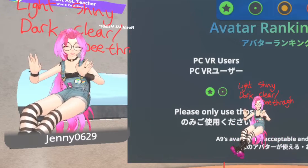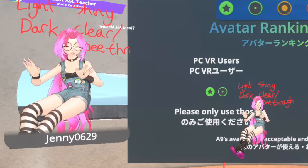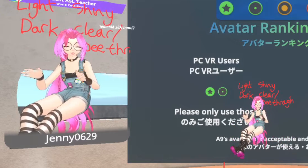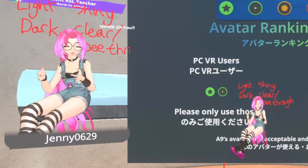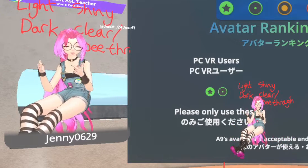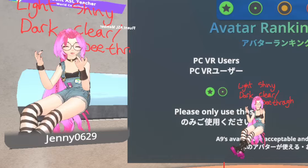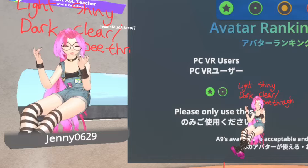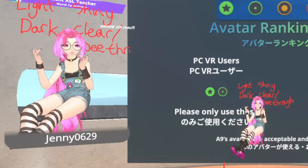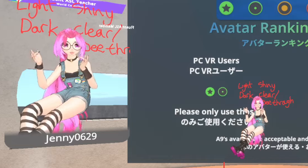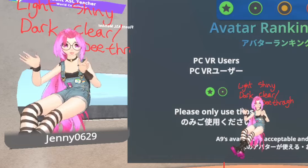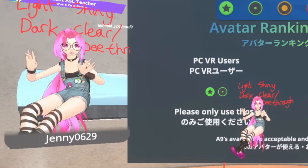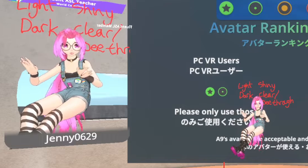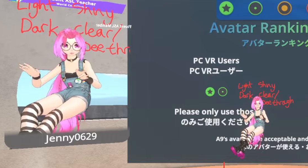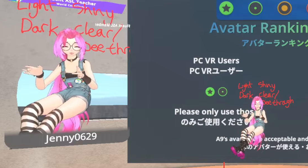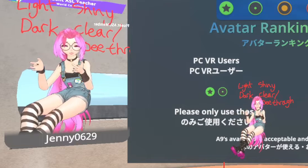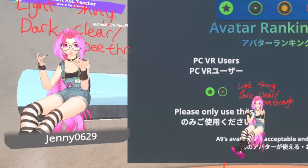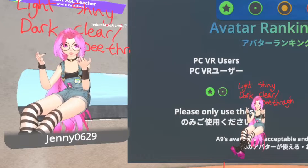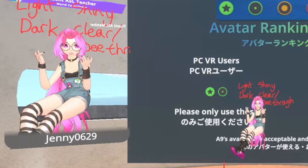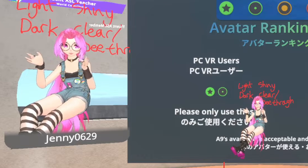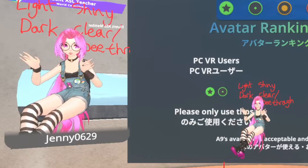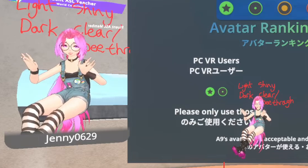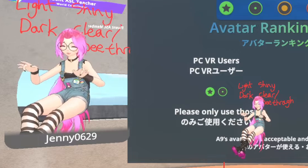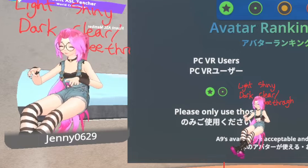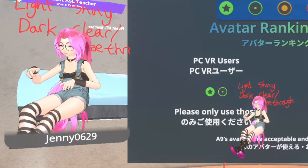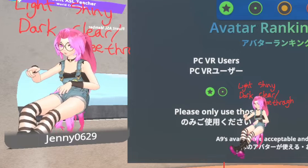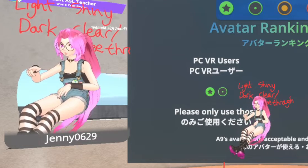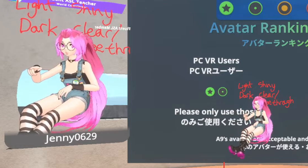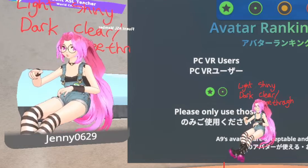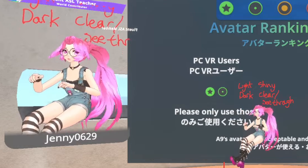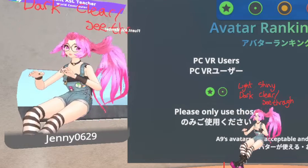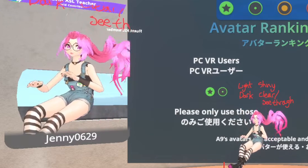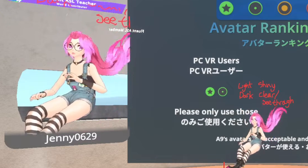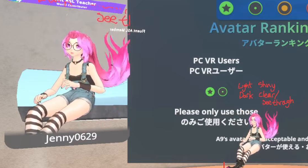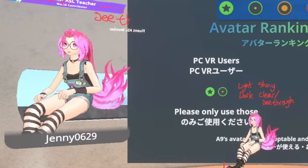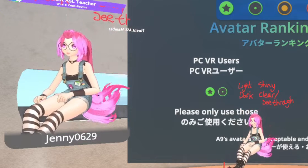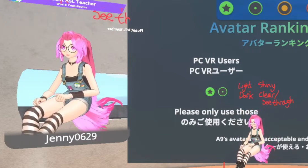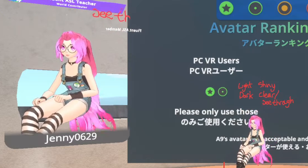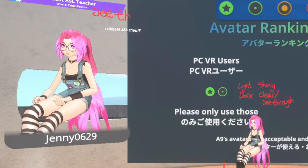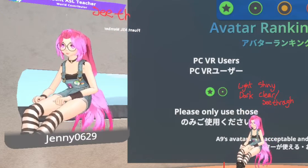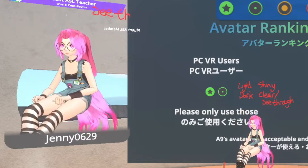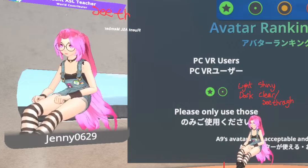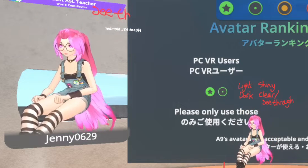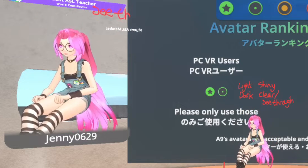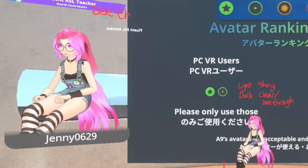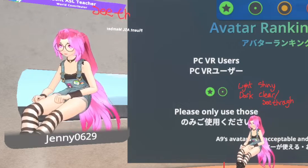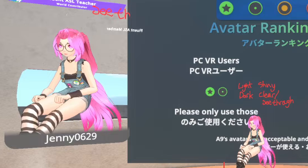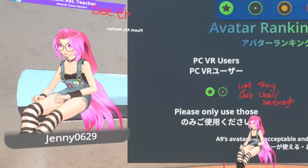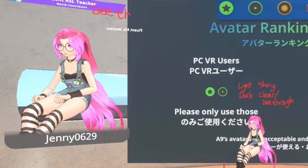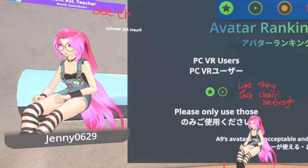because this is light, like heavy light, you know? Yeah.